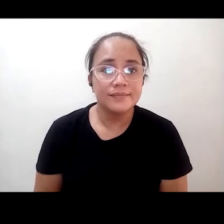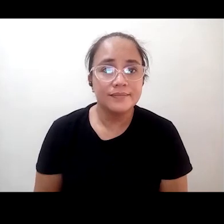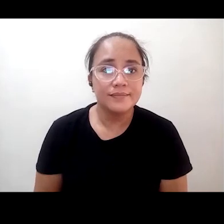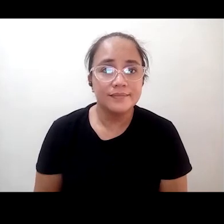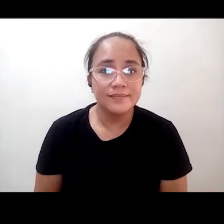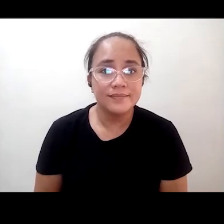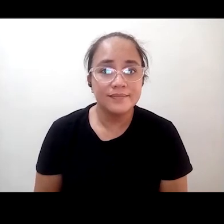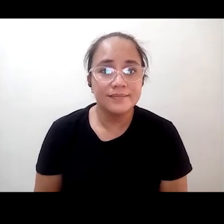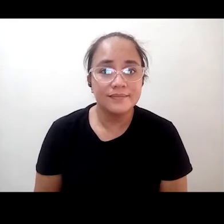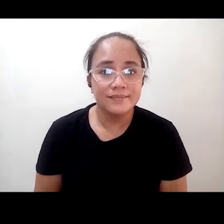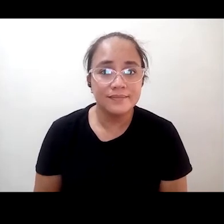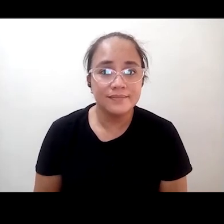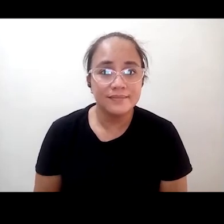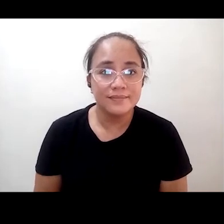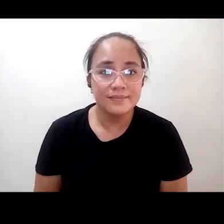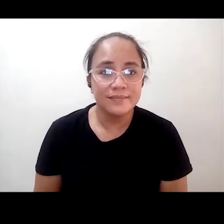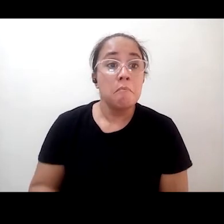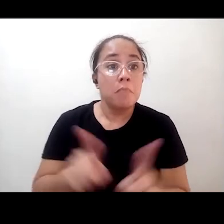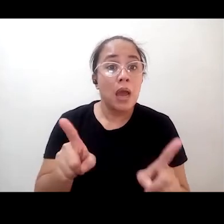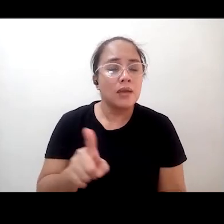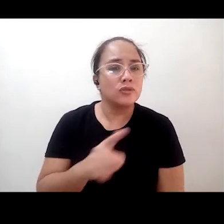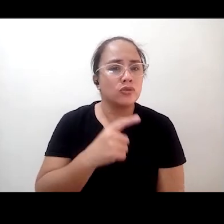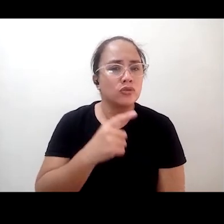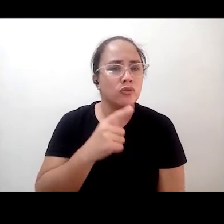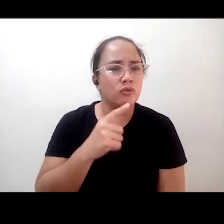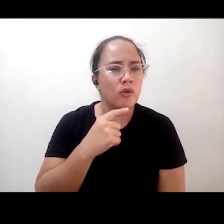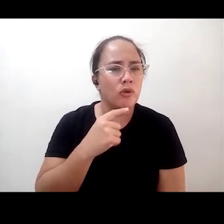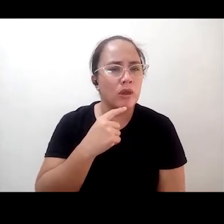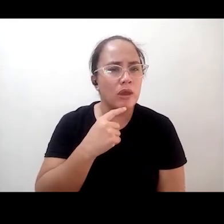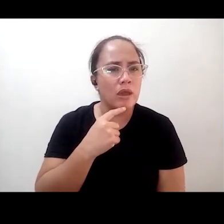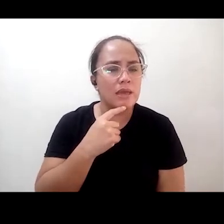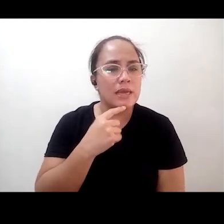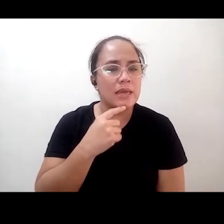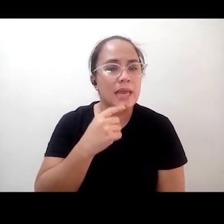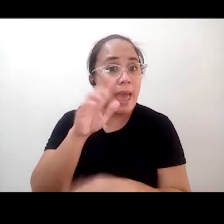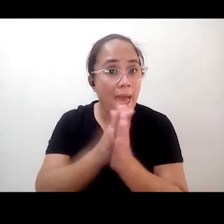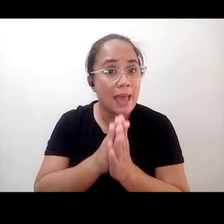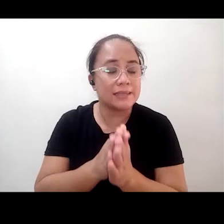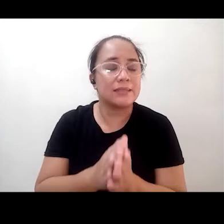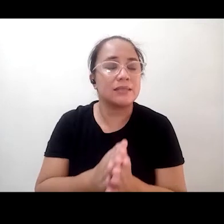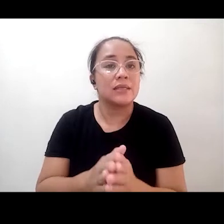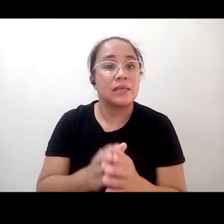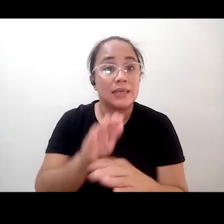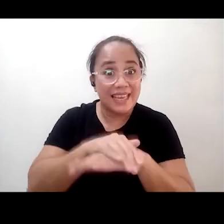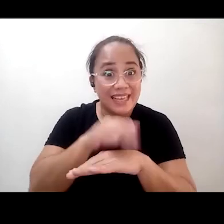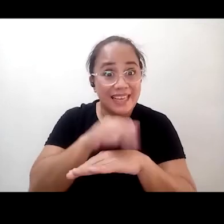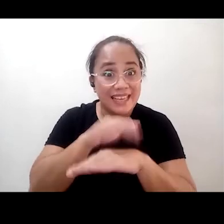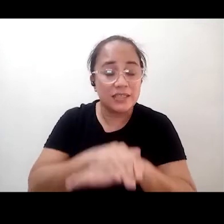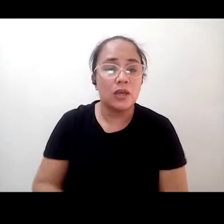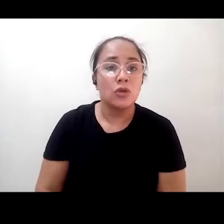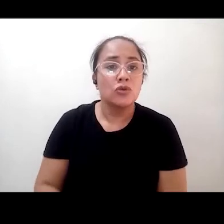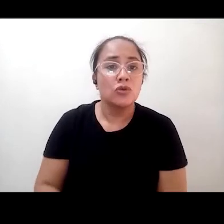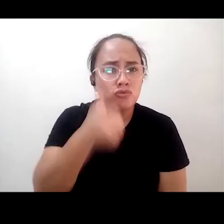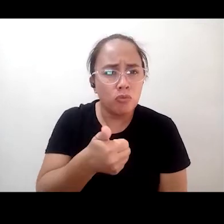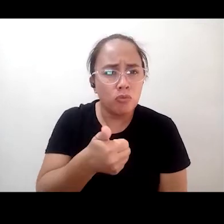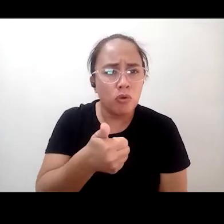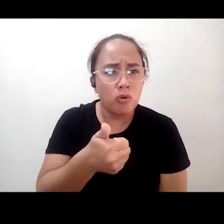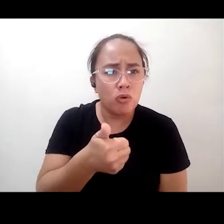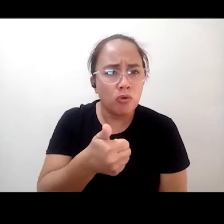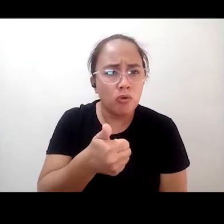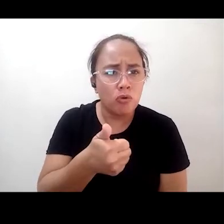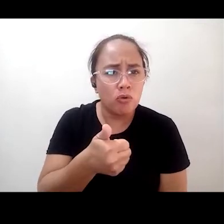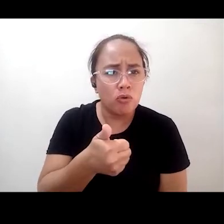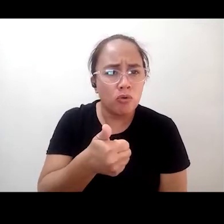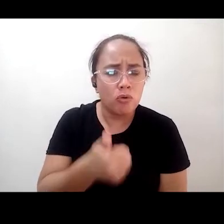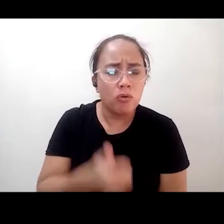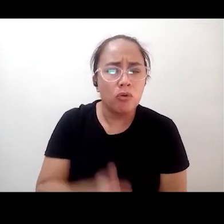But when you ask the question in English, tomorrow is Tuesday, isn't it? You are